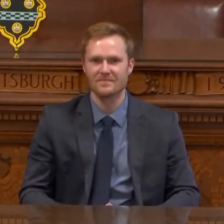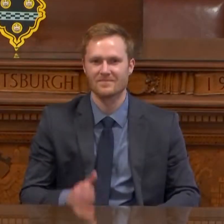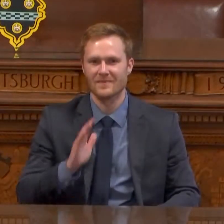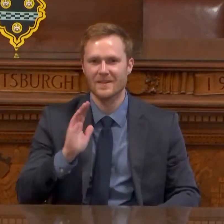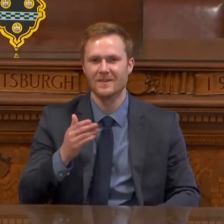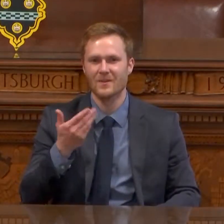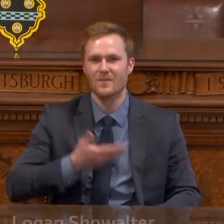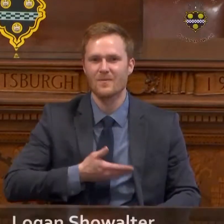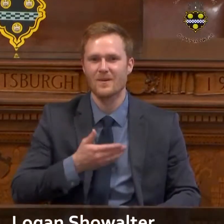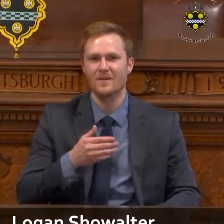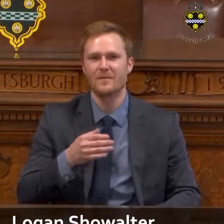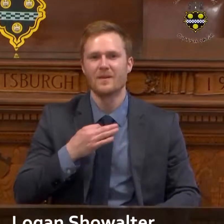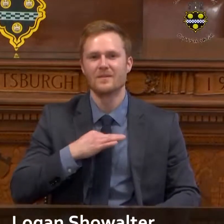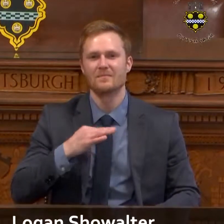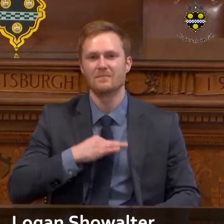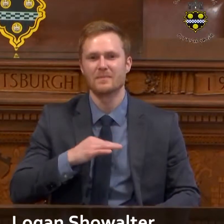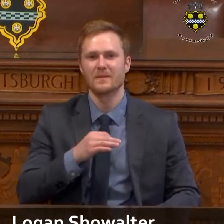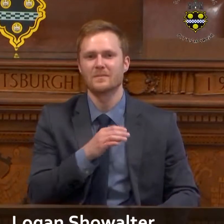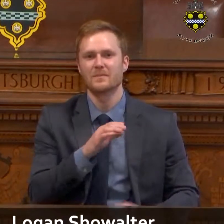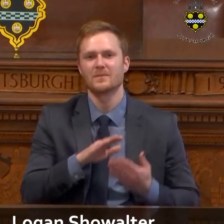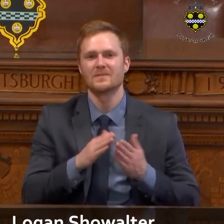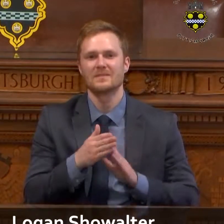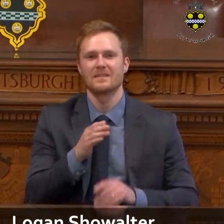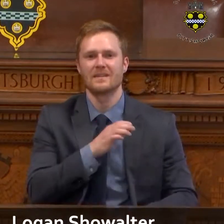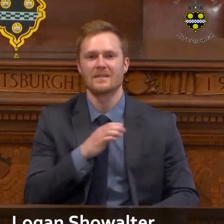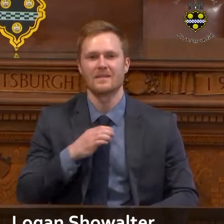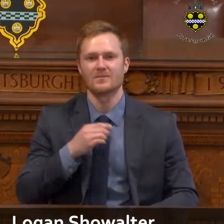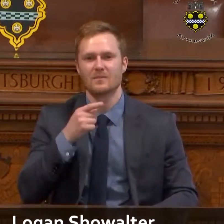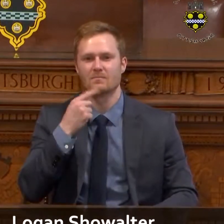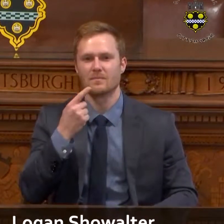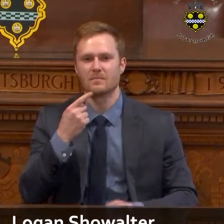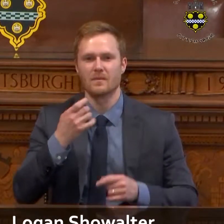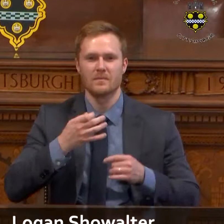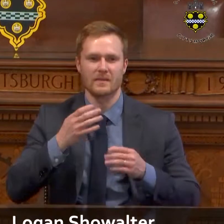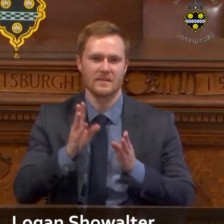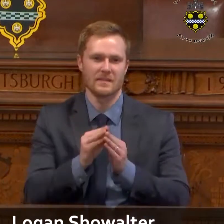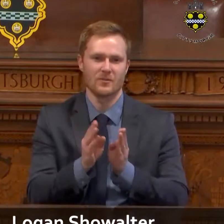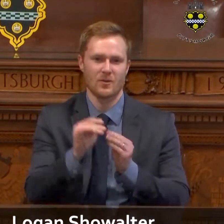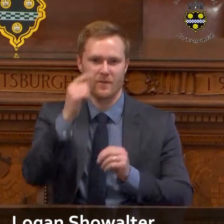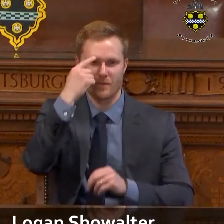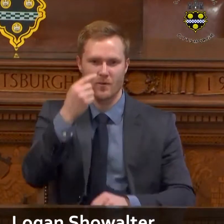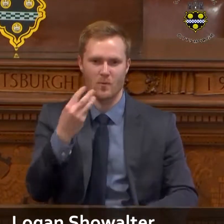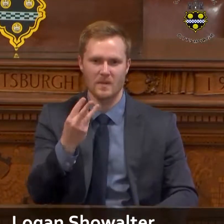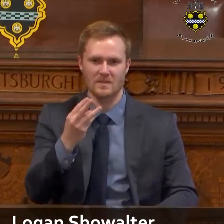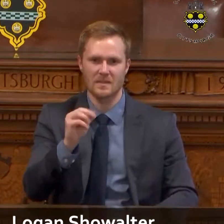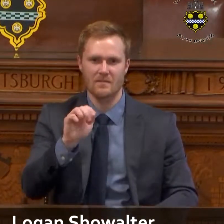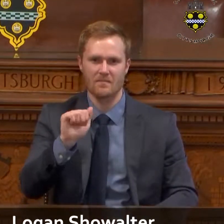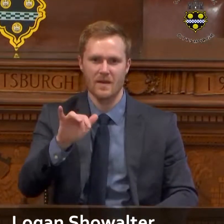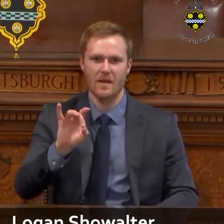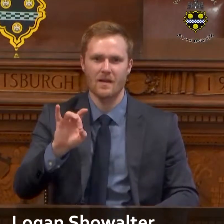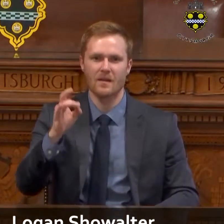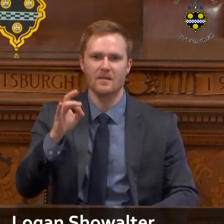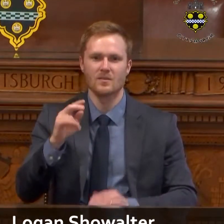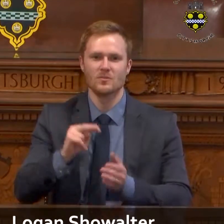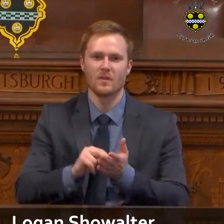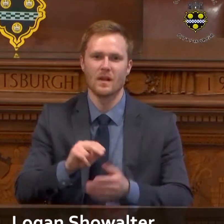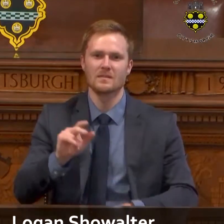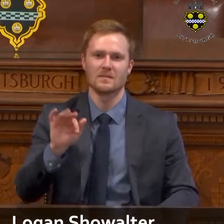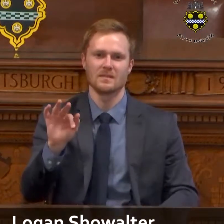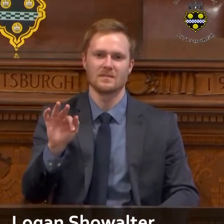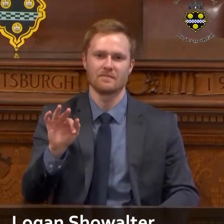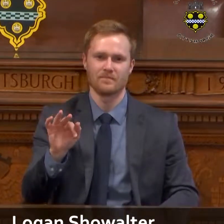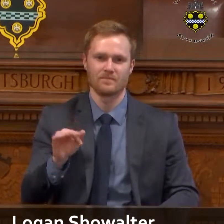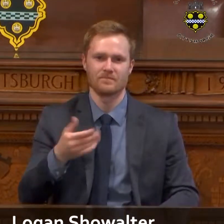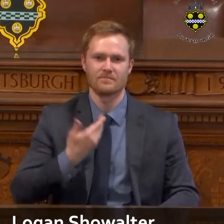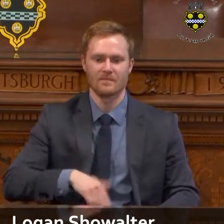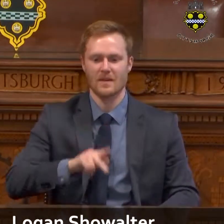Hello and welcome to Pittsburgh City Council's public hearing for Wednesday, May 8th, 2019.